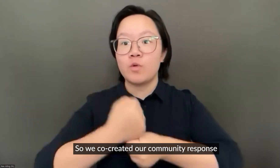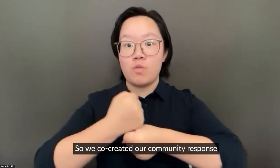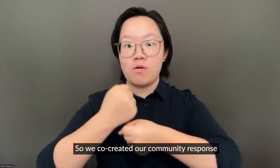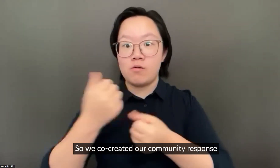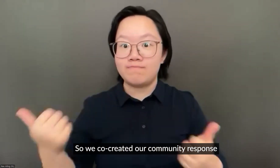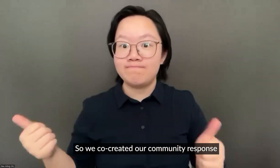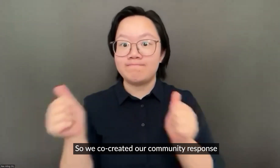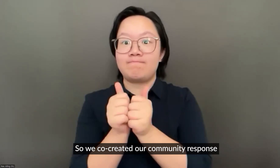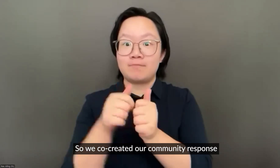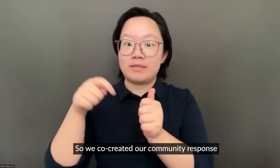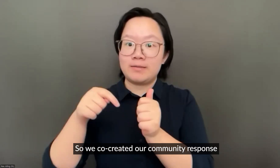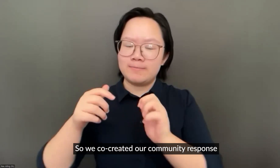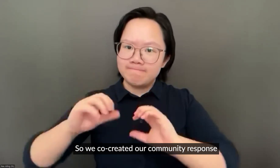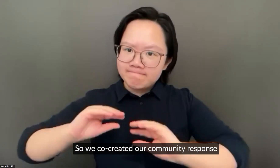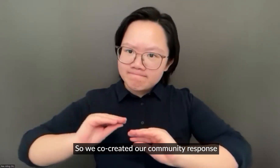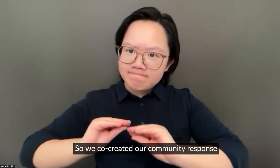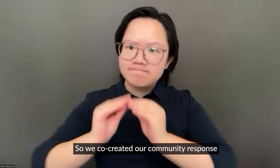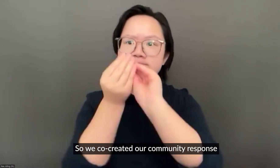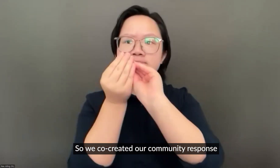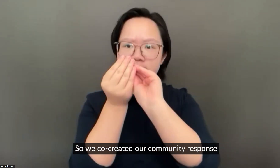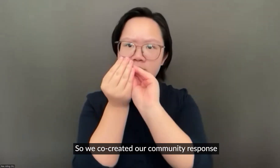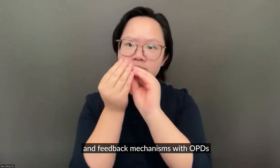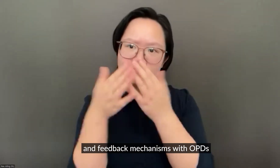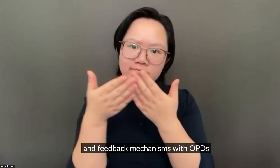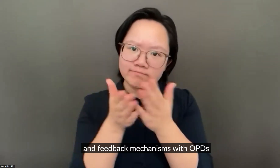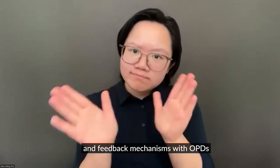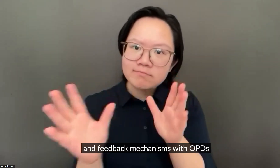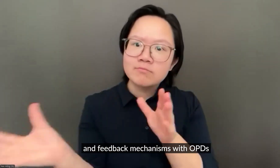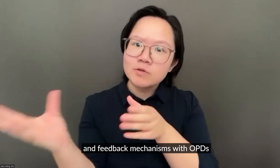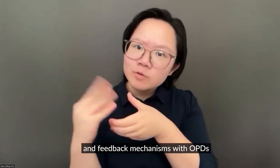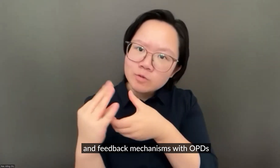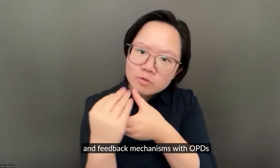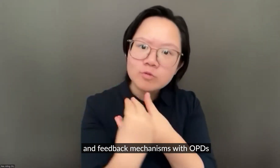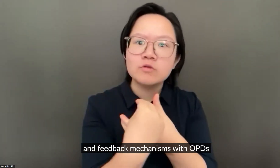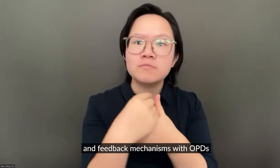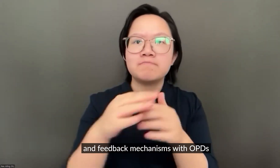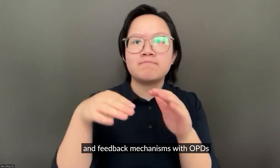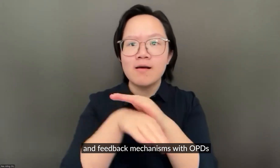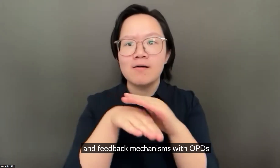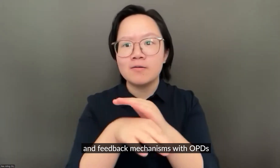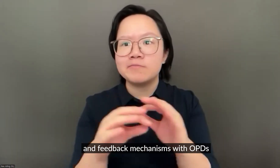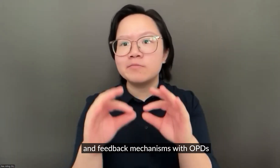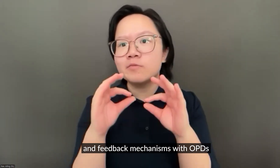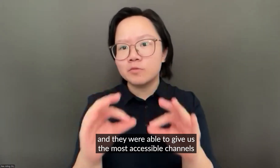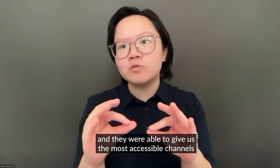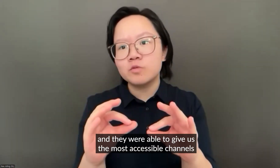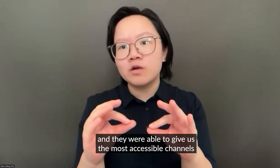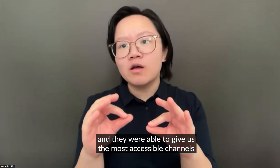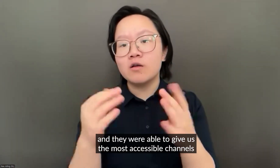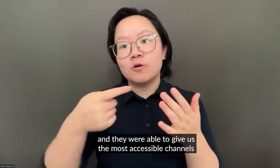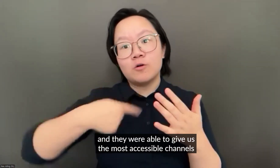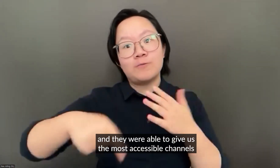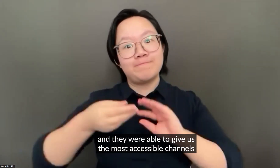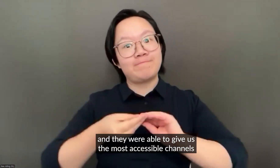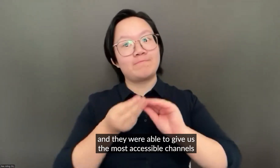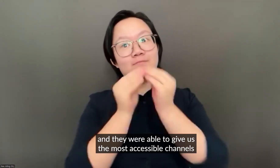co-created our community response and feedback mechanisms with OPDs, and they were able